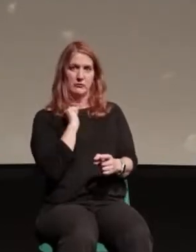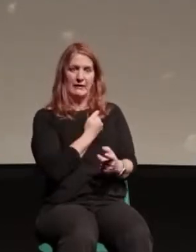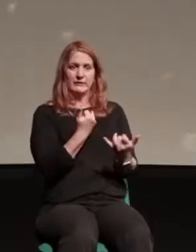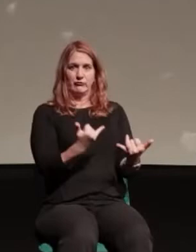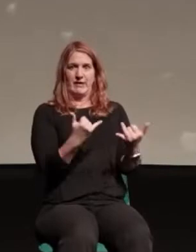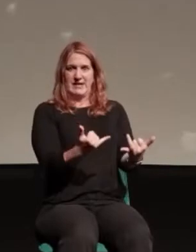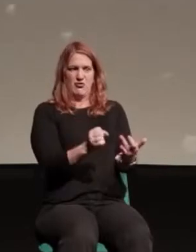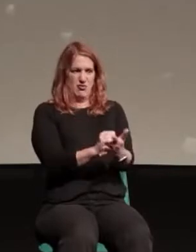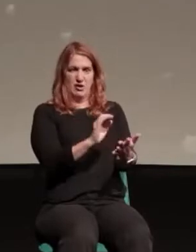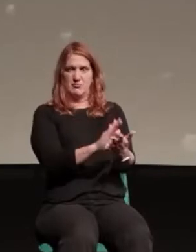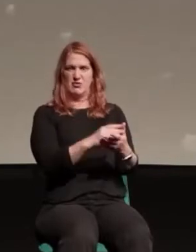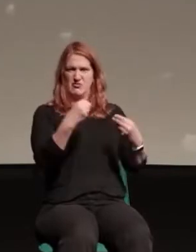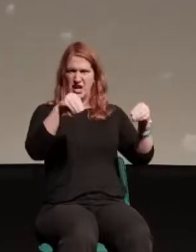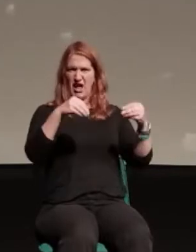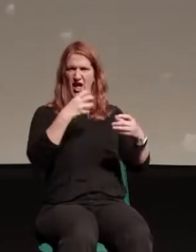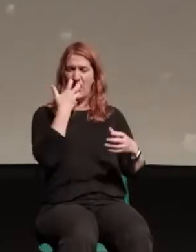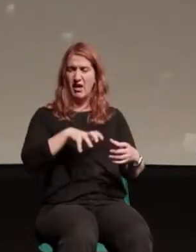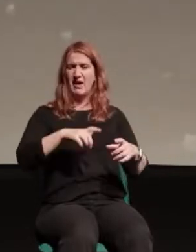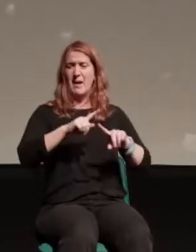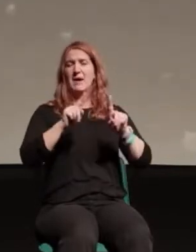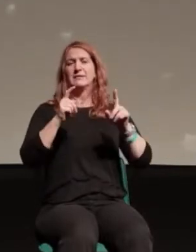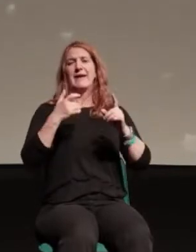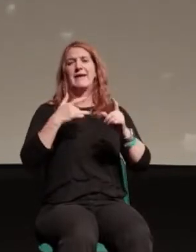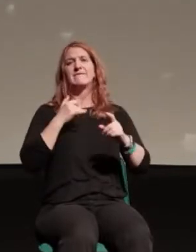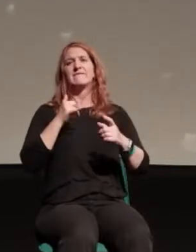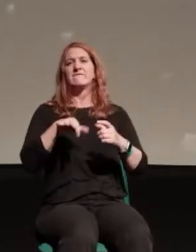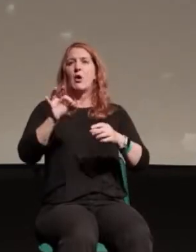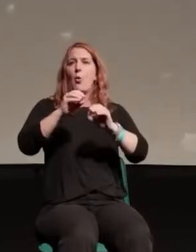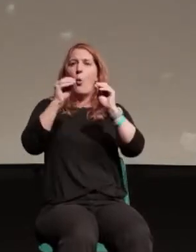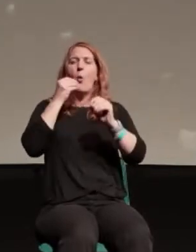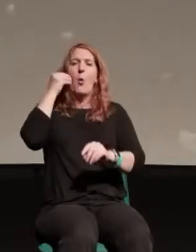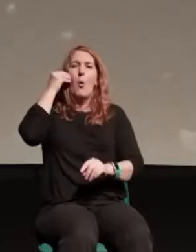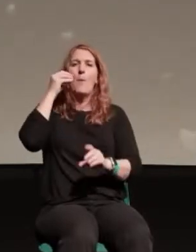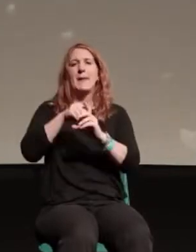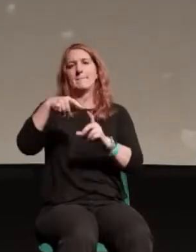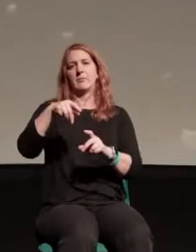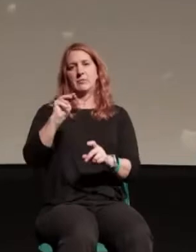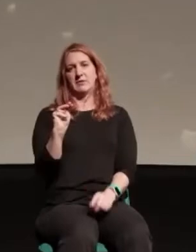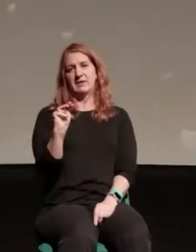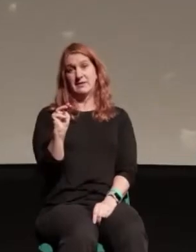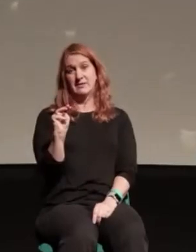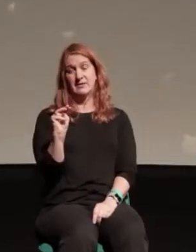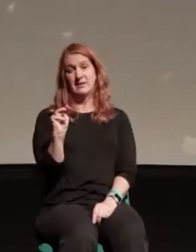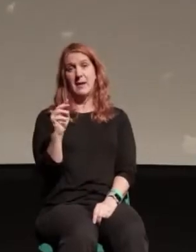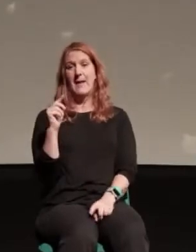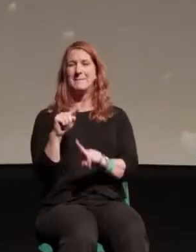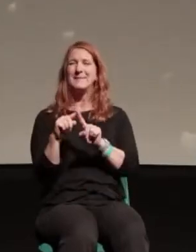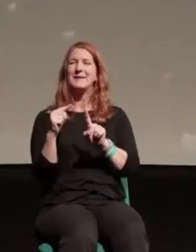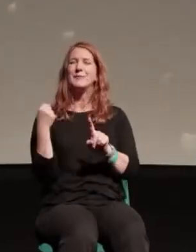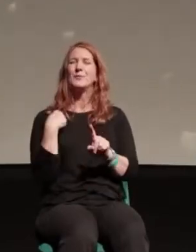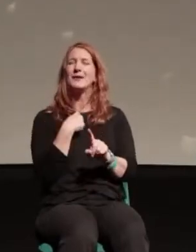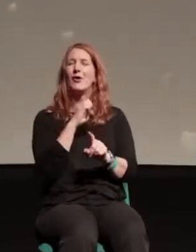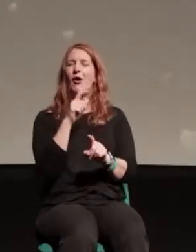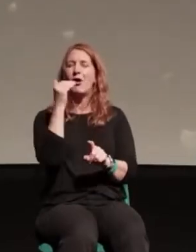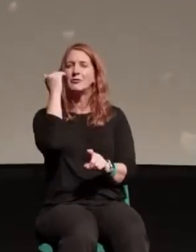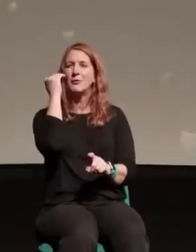commercially viable, something that was had found a home in public media. But we all know that